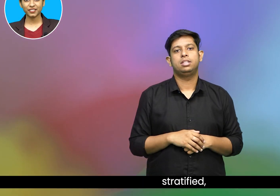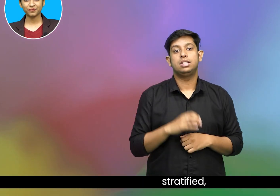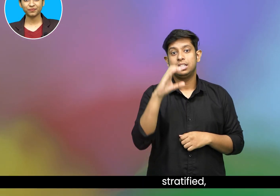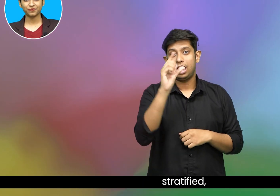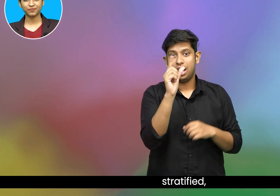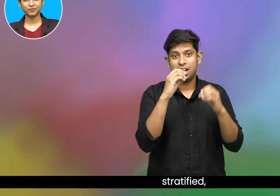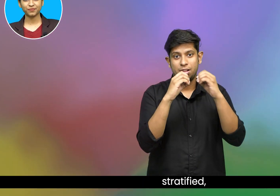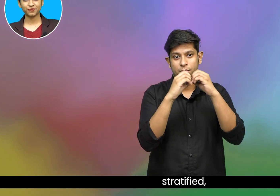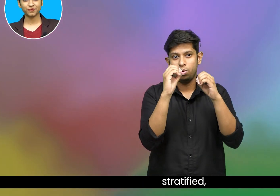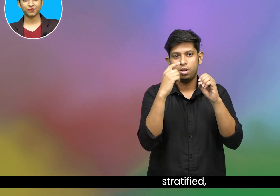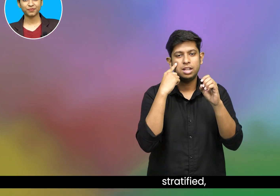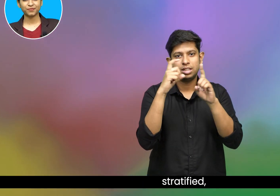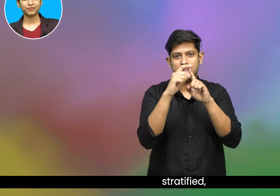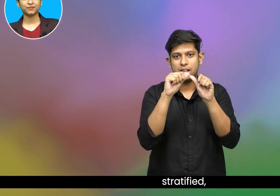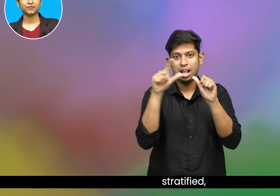stratified,